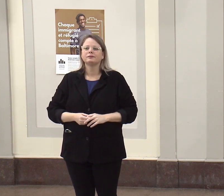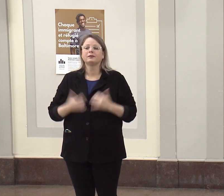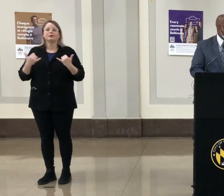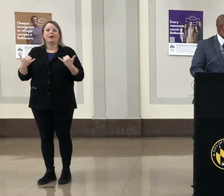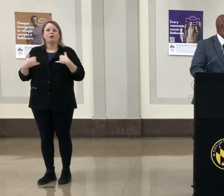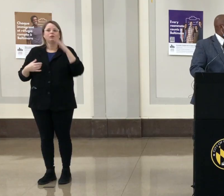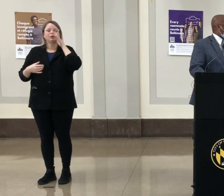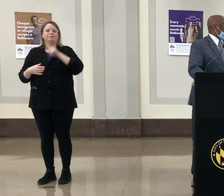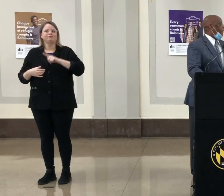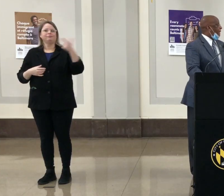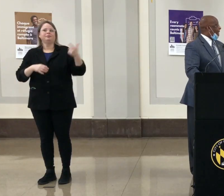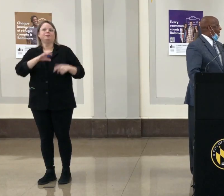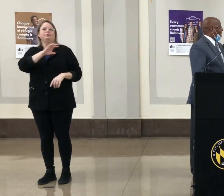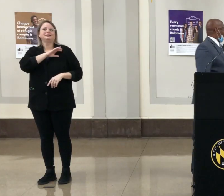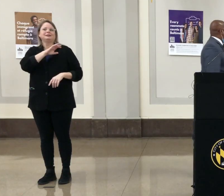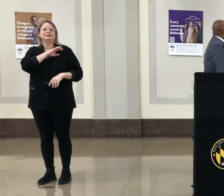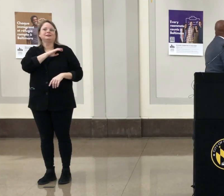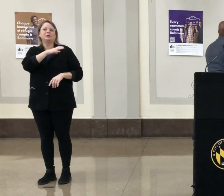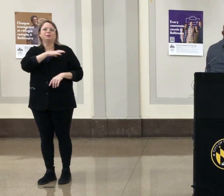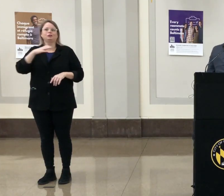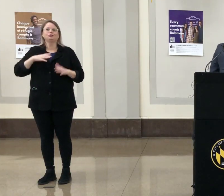update. Commissioner.